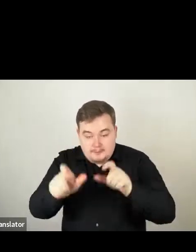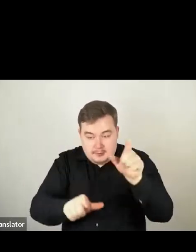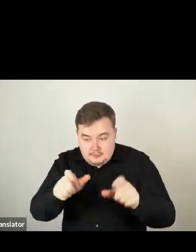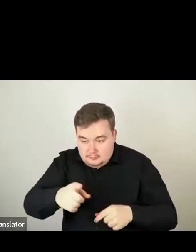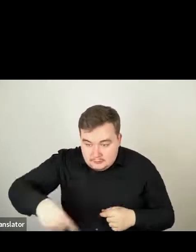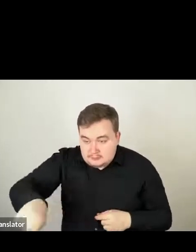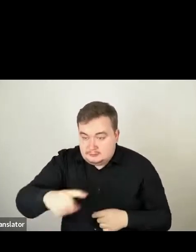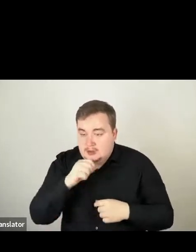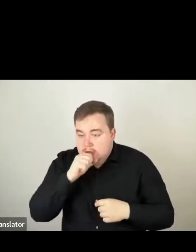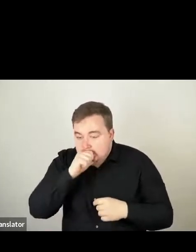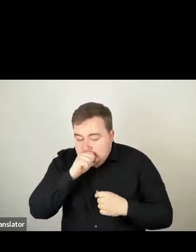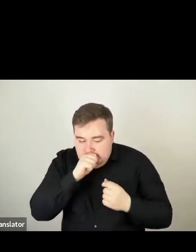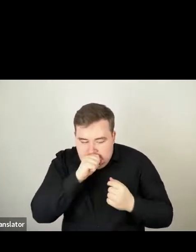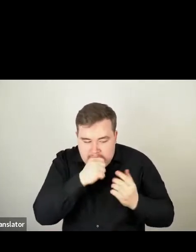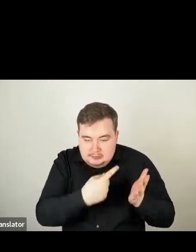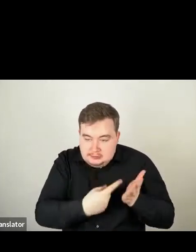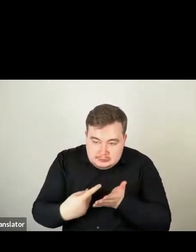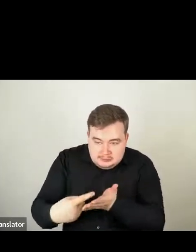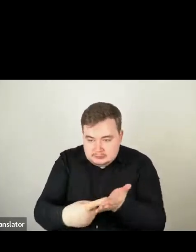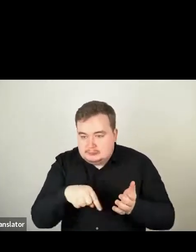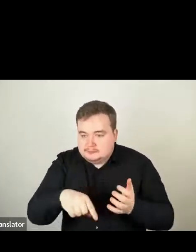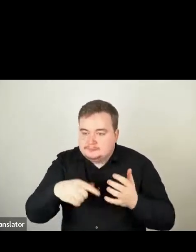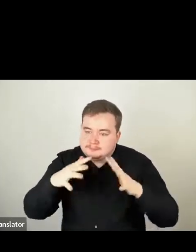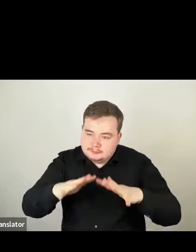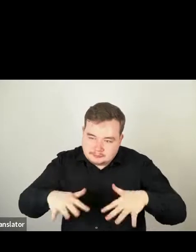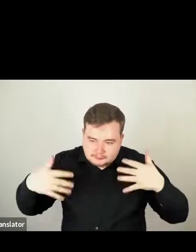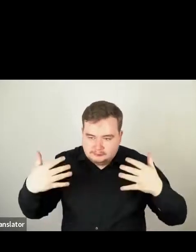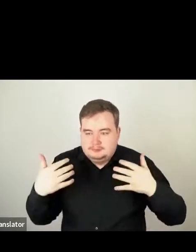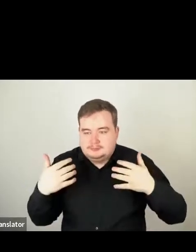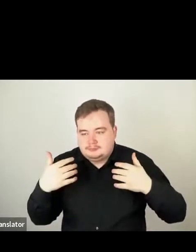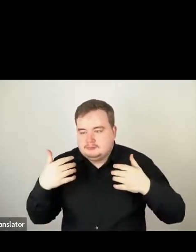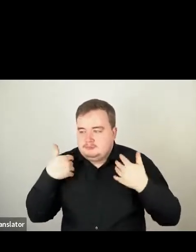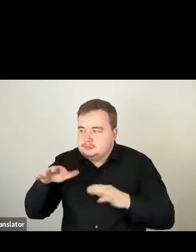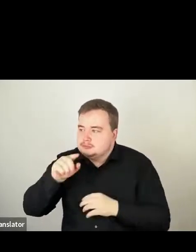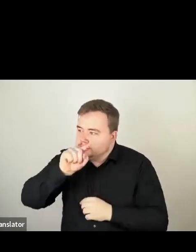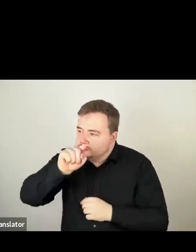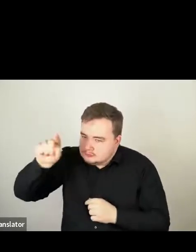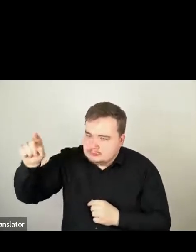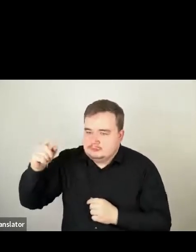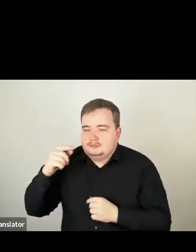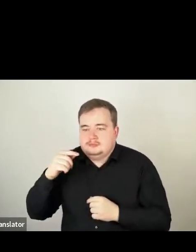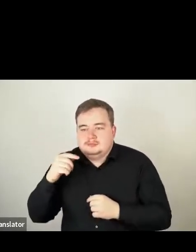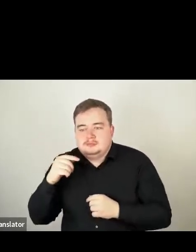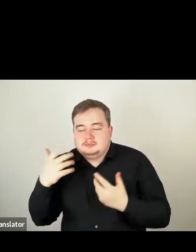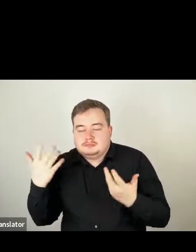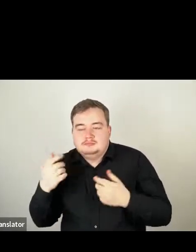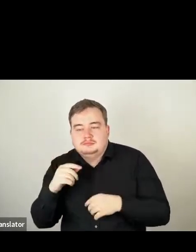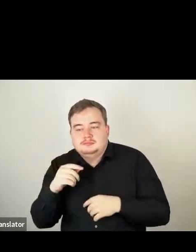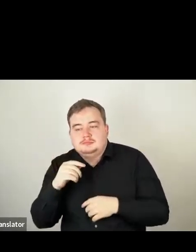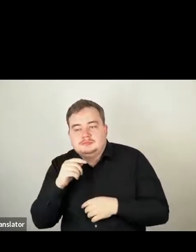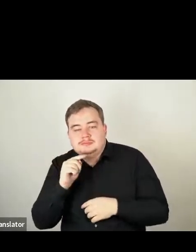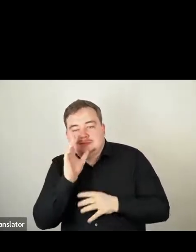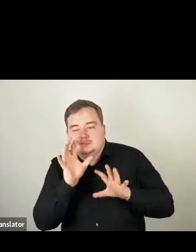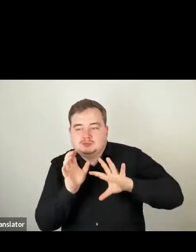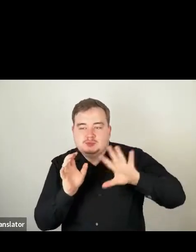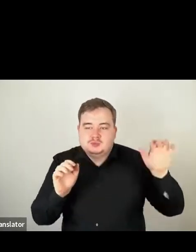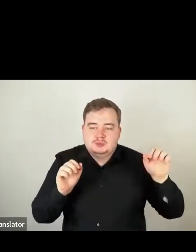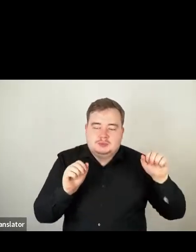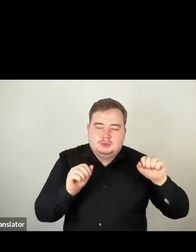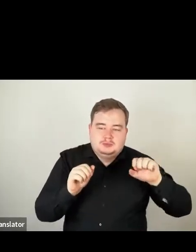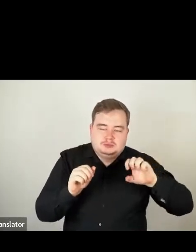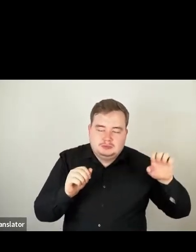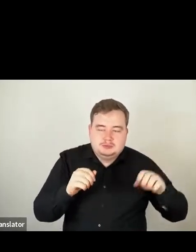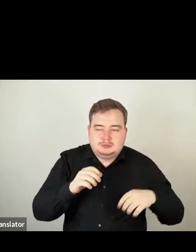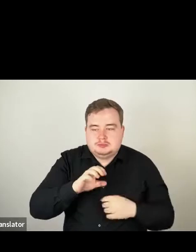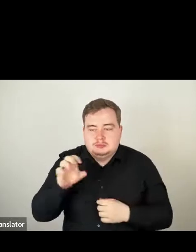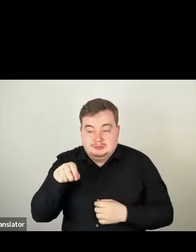And in the last 3 years, we worked with parliaments from Western Europe through Balkans to Central Asia on all of these issues, and